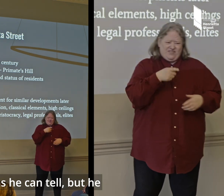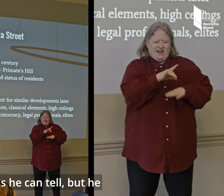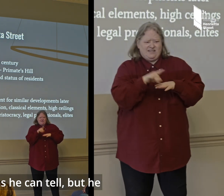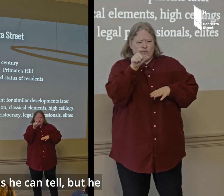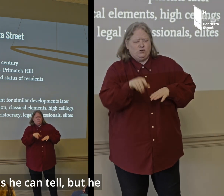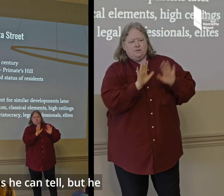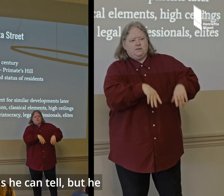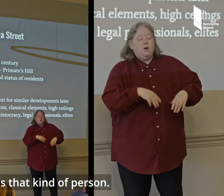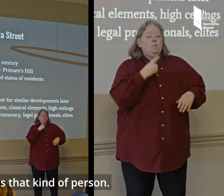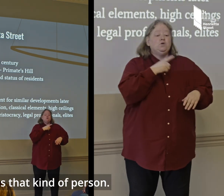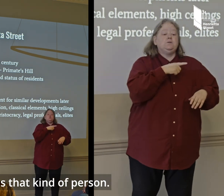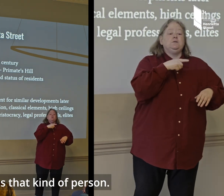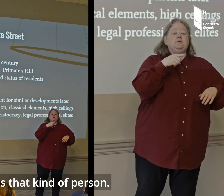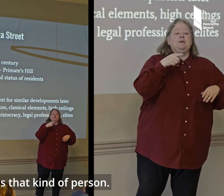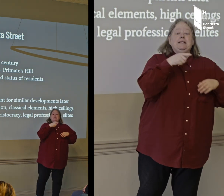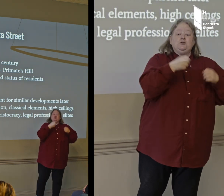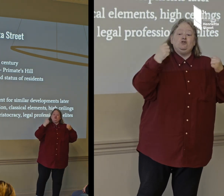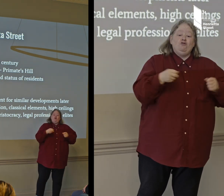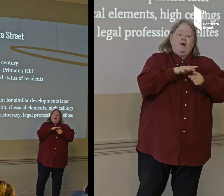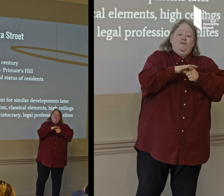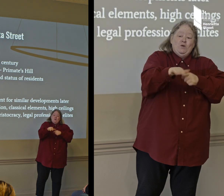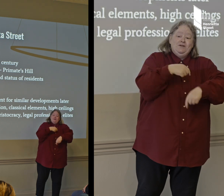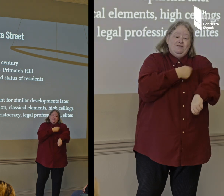tell, but he was that kind of person.